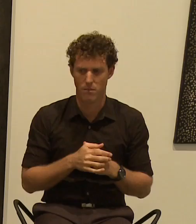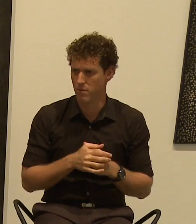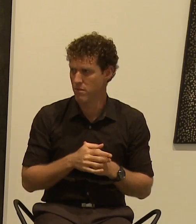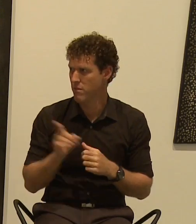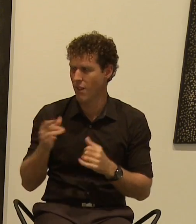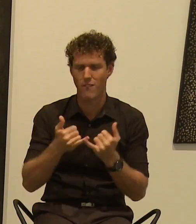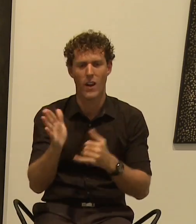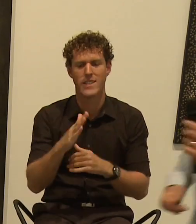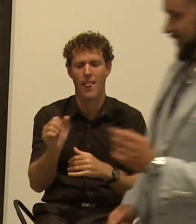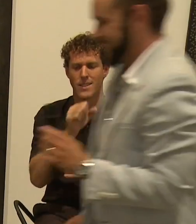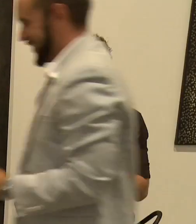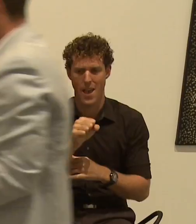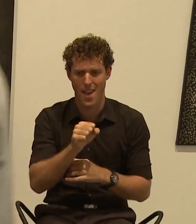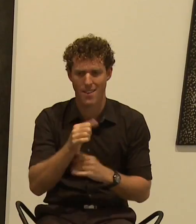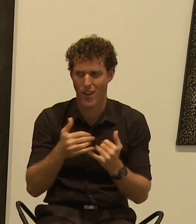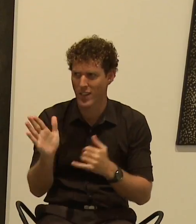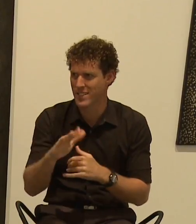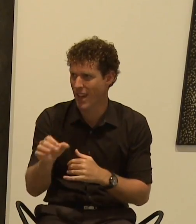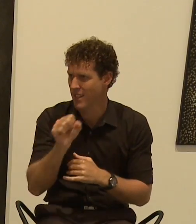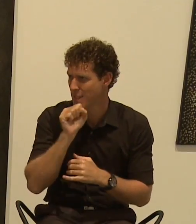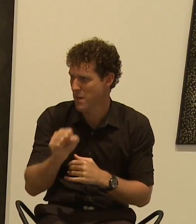He's a talented man.